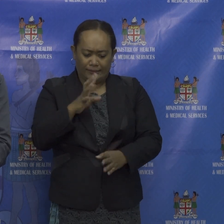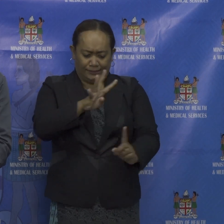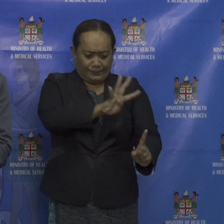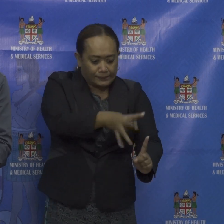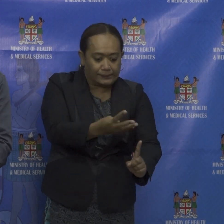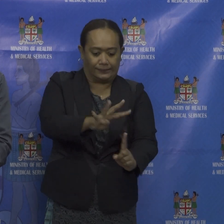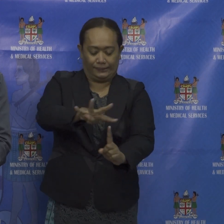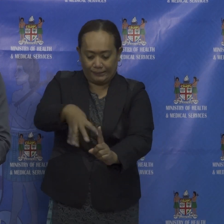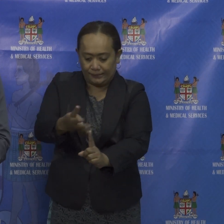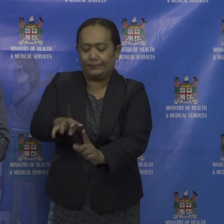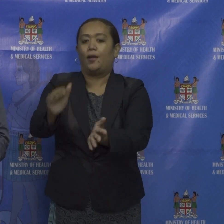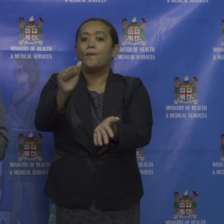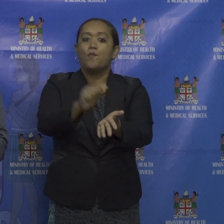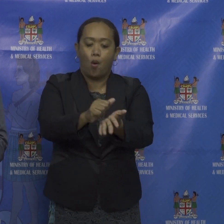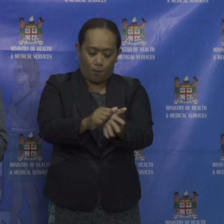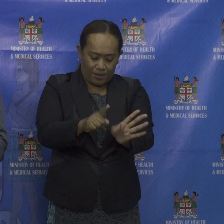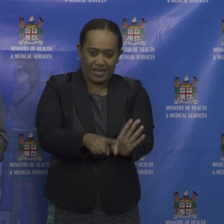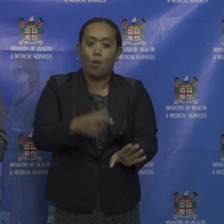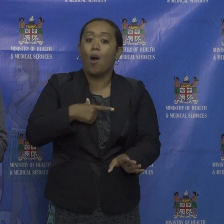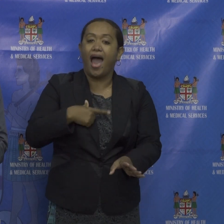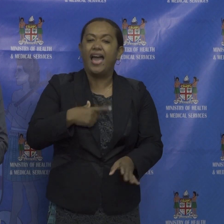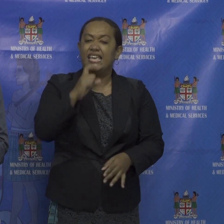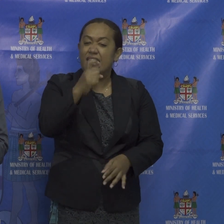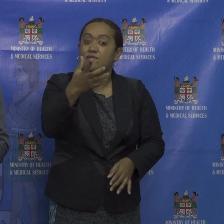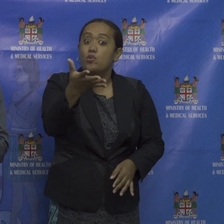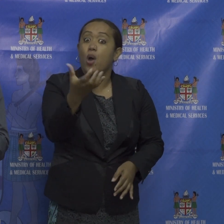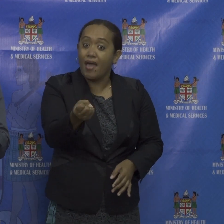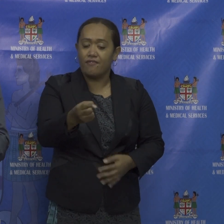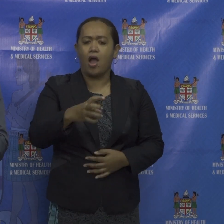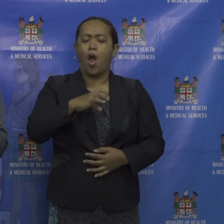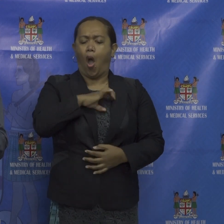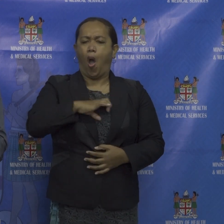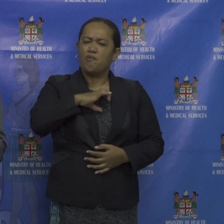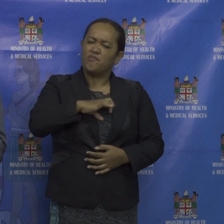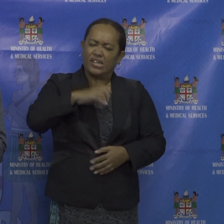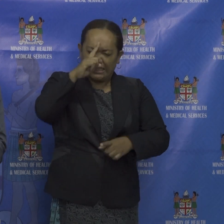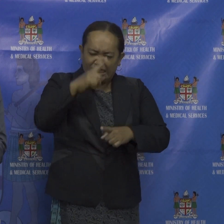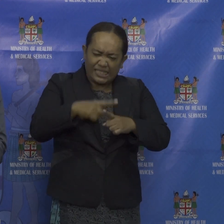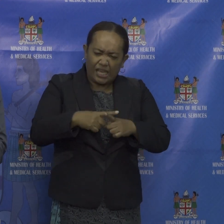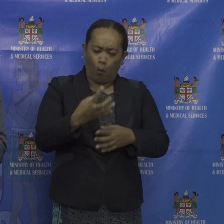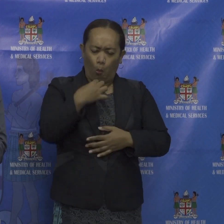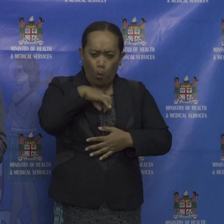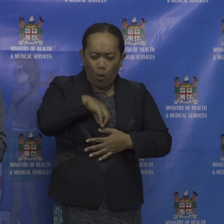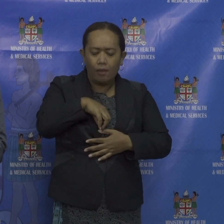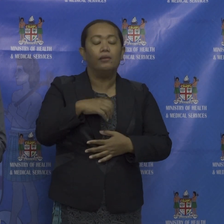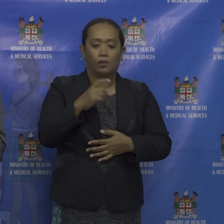all Fijians with COVID-like symptoms, regardless of their connection to existing patients.